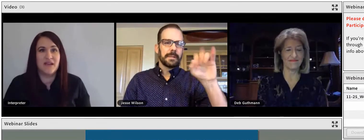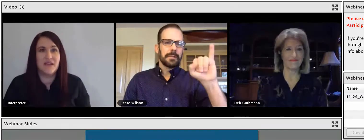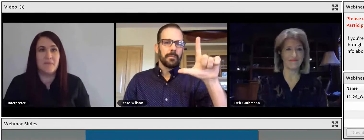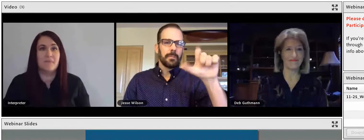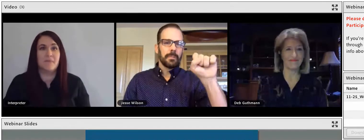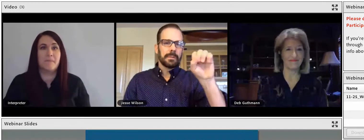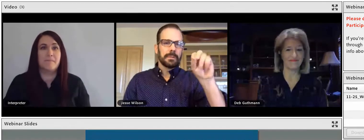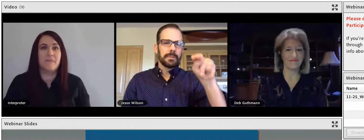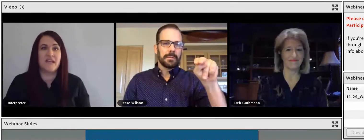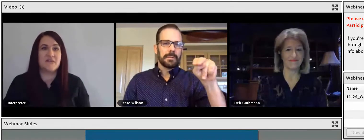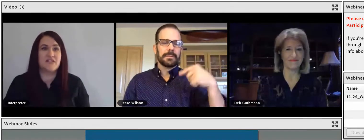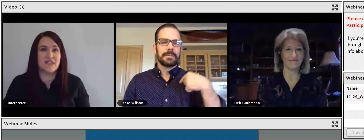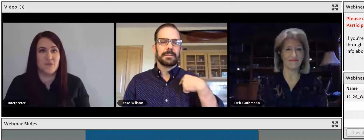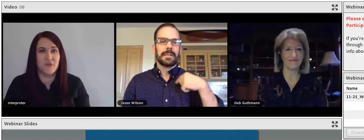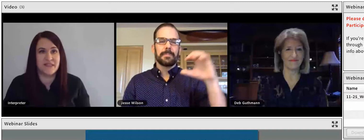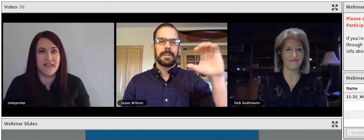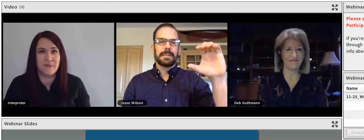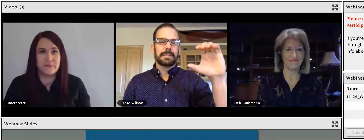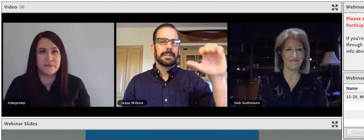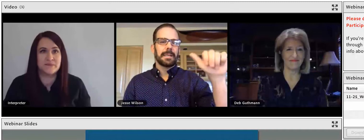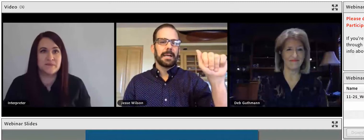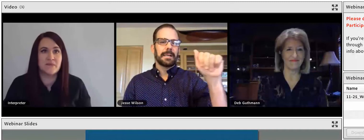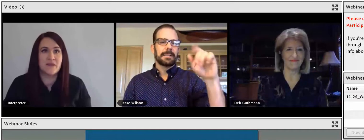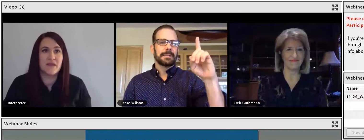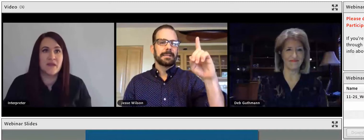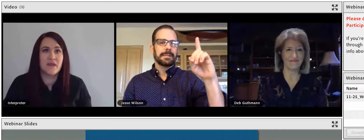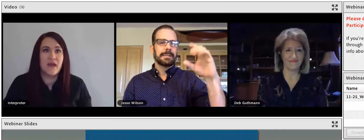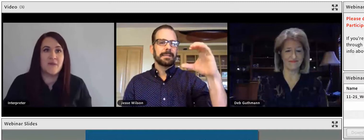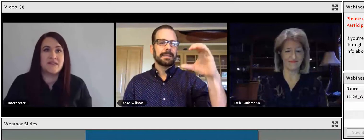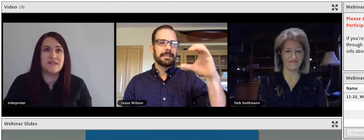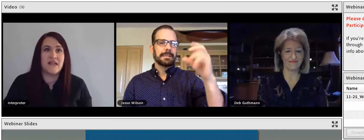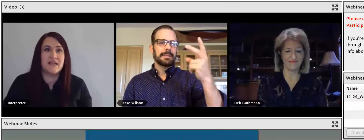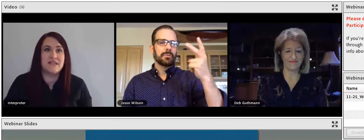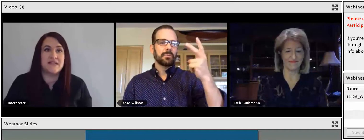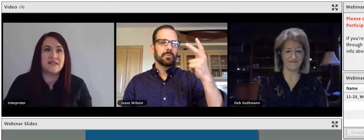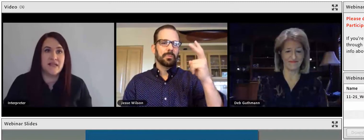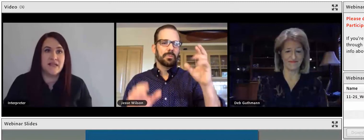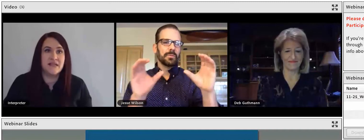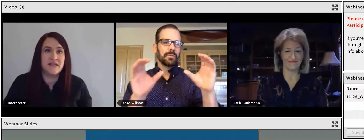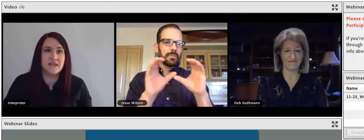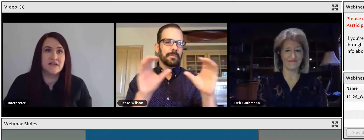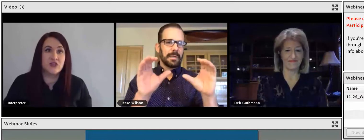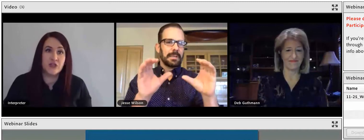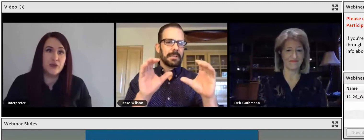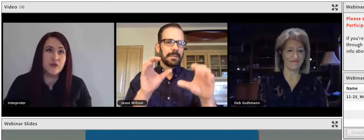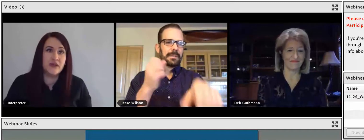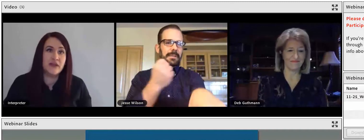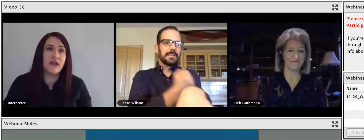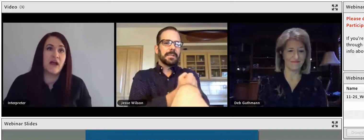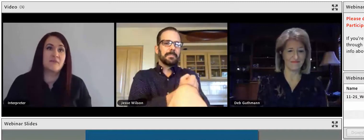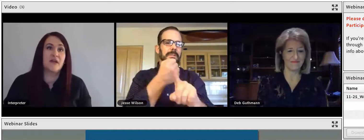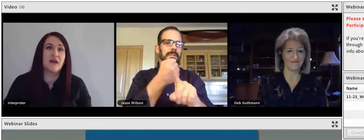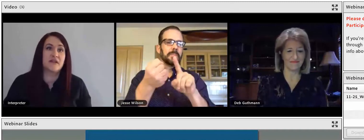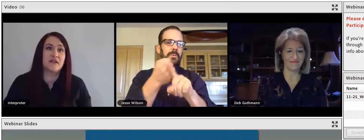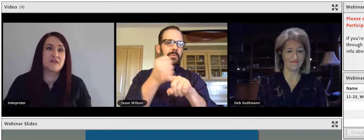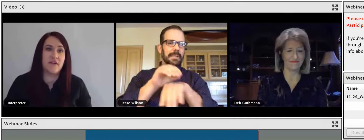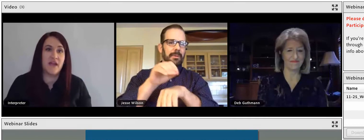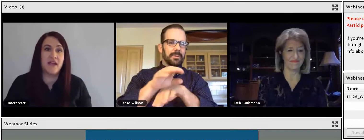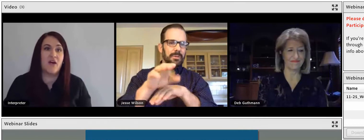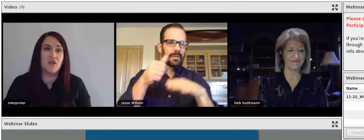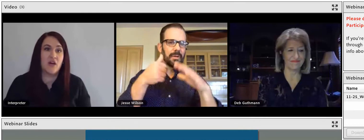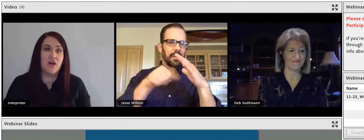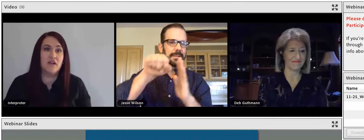Hello, everyone. My name is Jessie Wilson. I'm a CADC 2. I'm